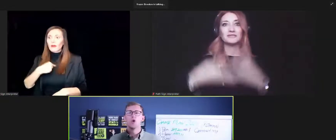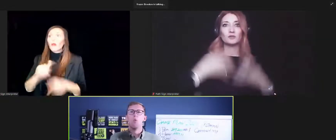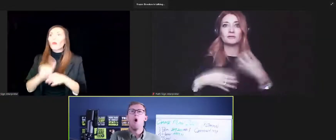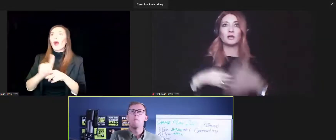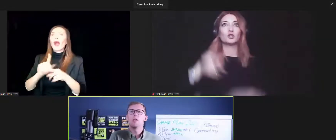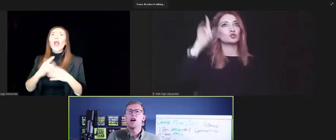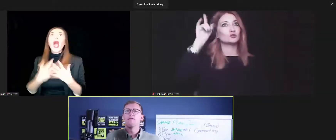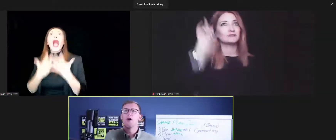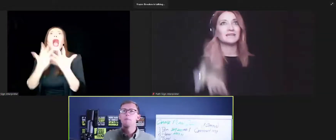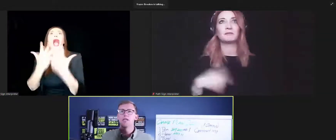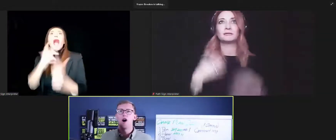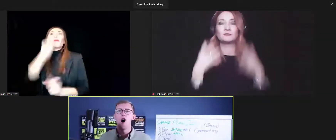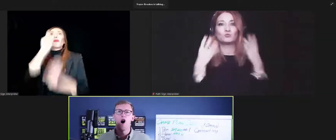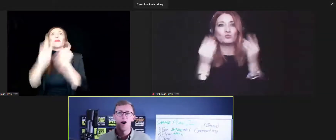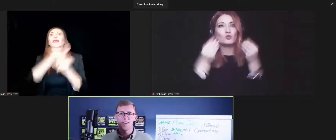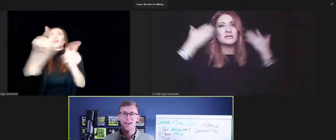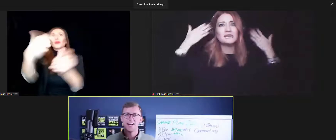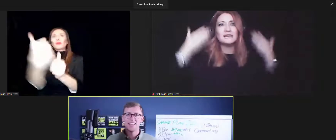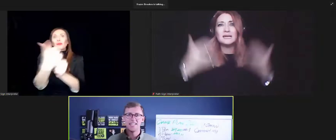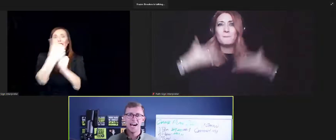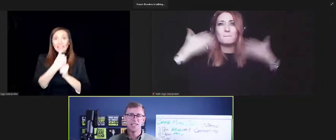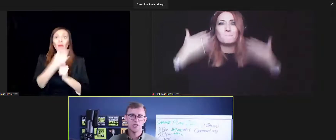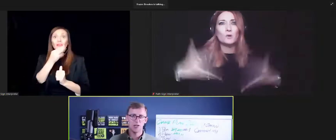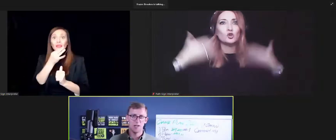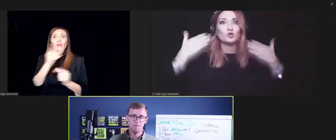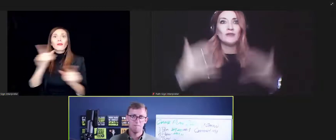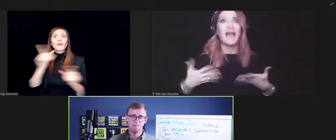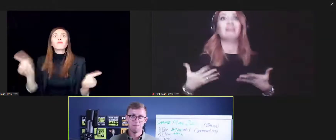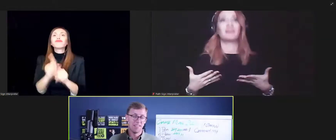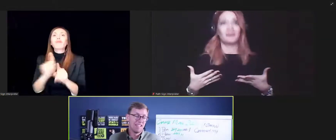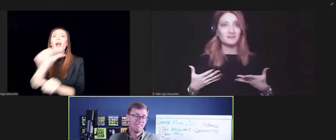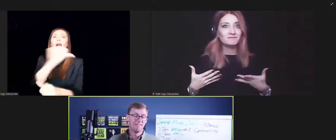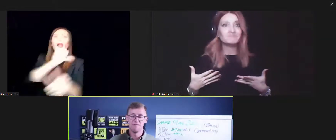to warm yourself up to the harder tasks.